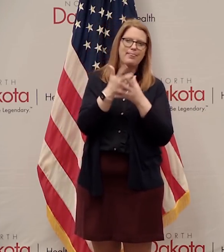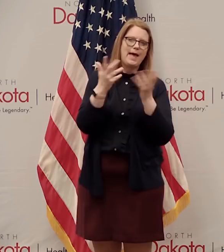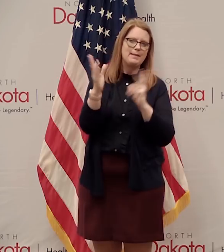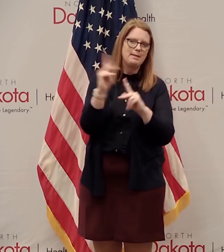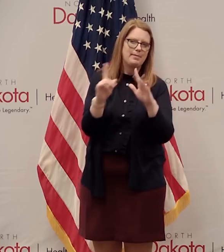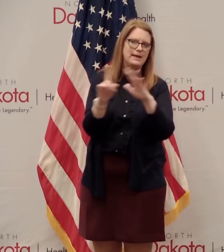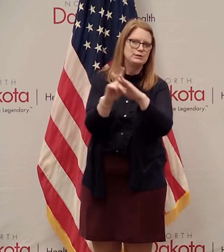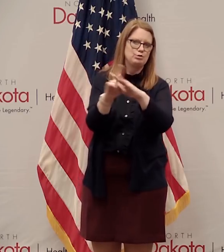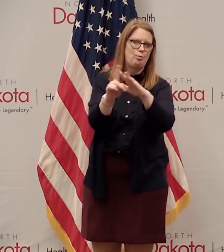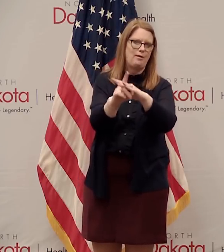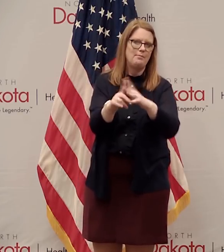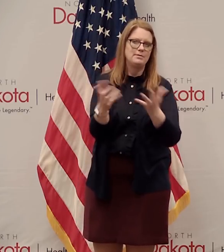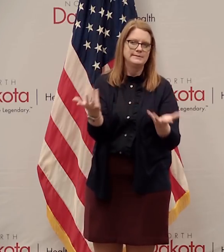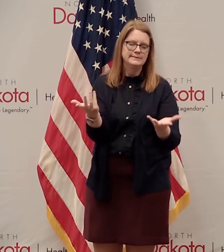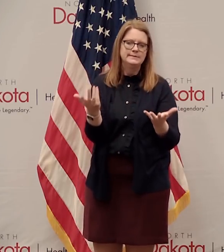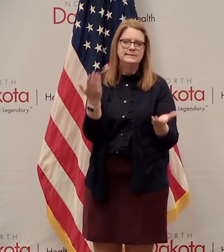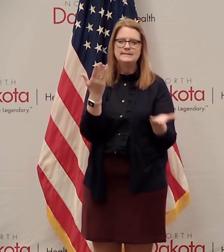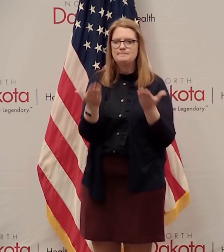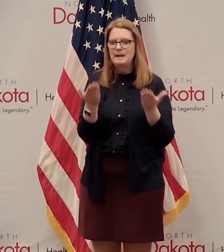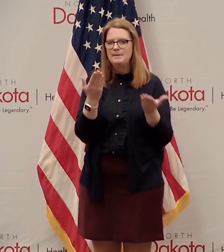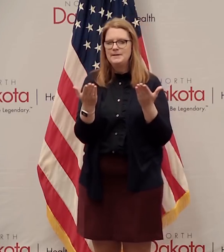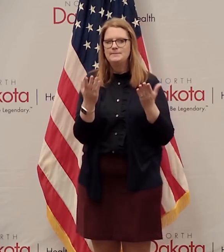an understanding that we have